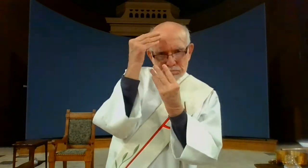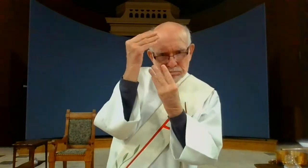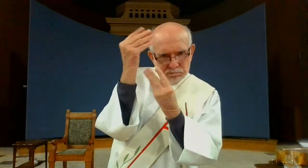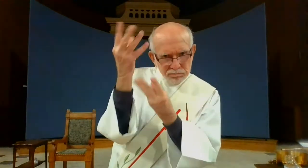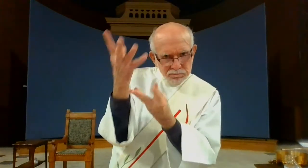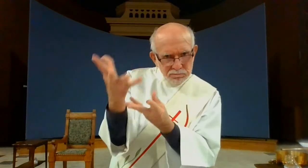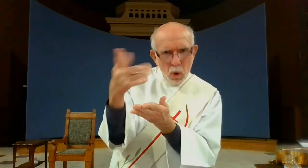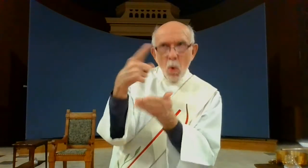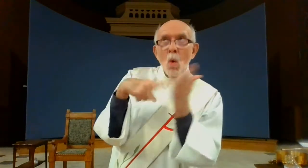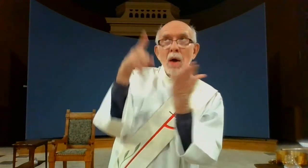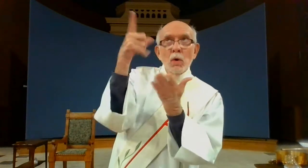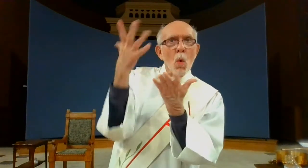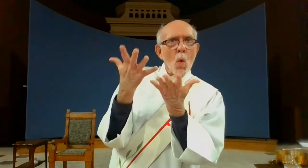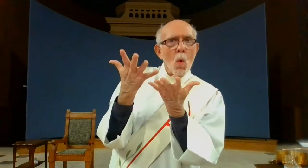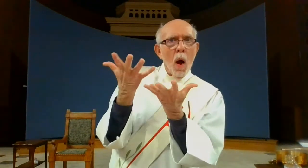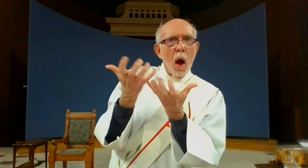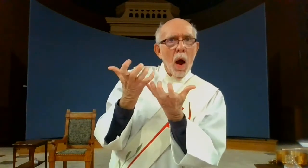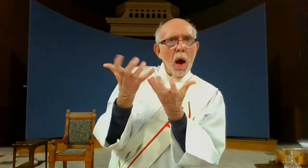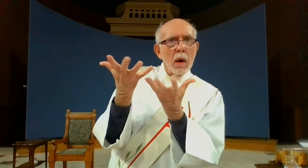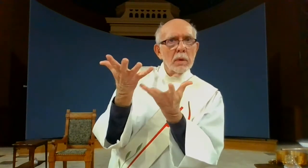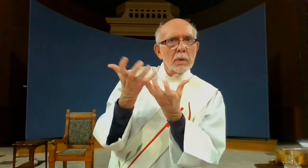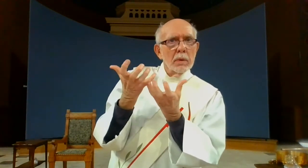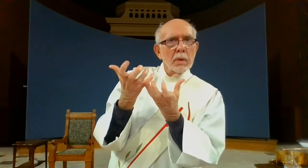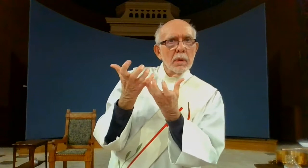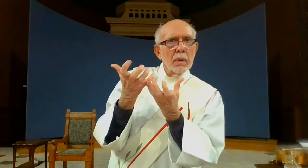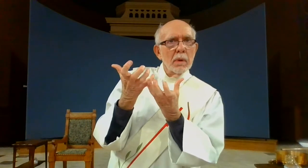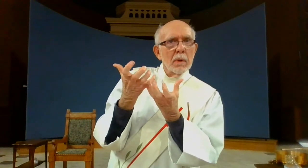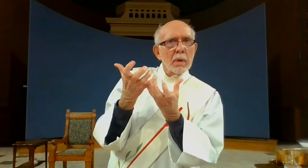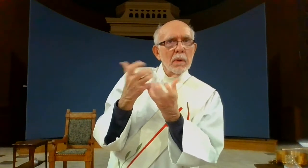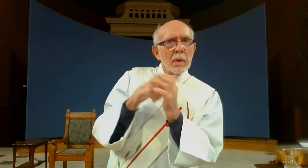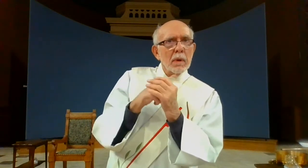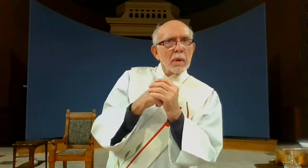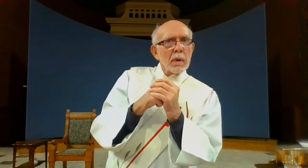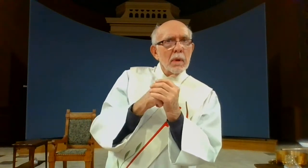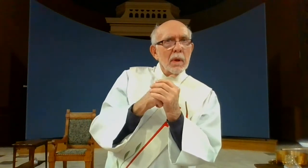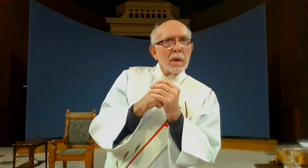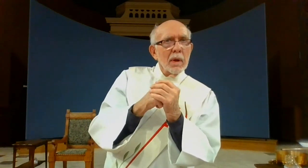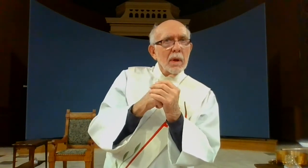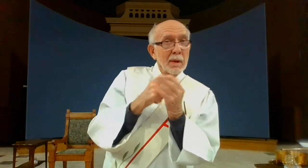They turn to God and ask, "What do you want, God?"